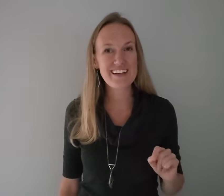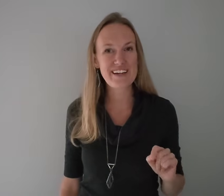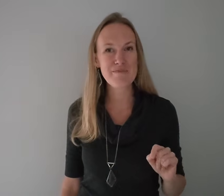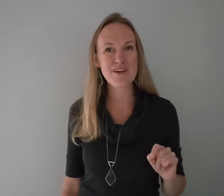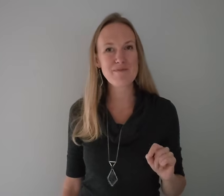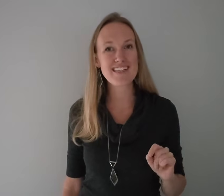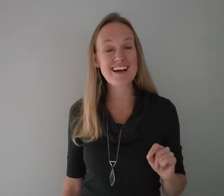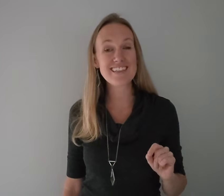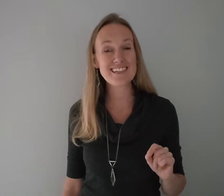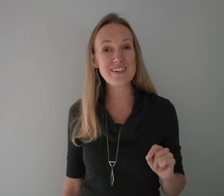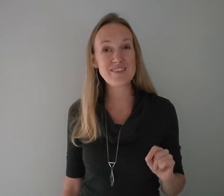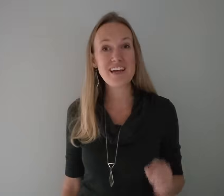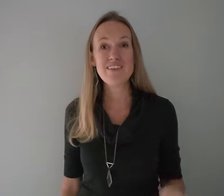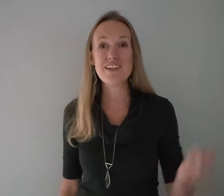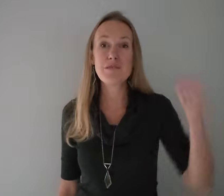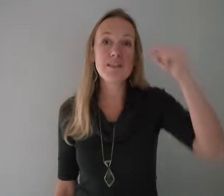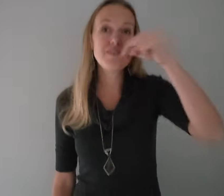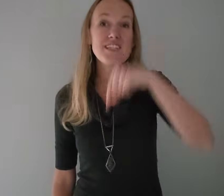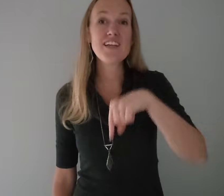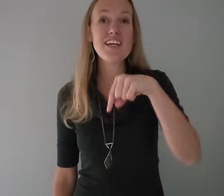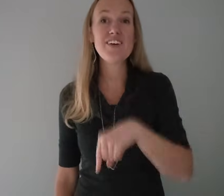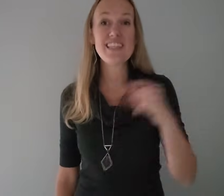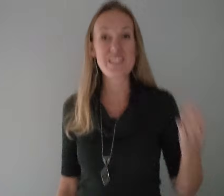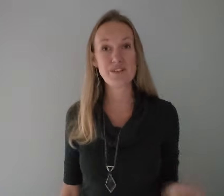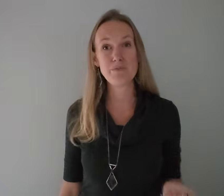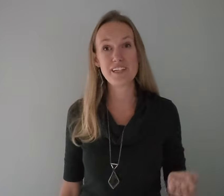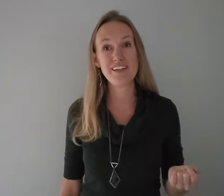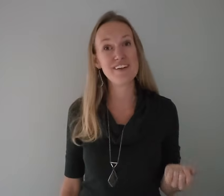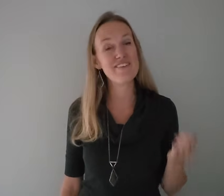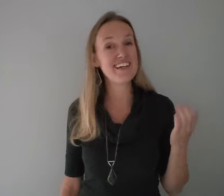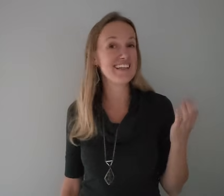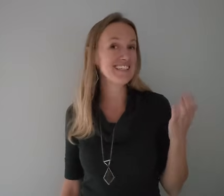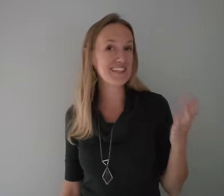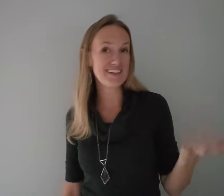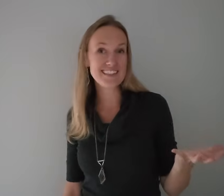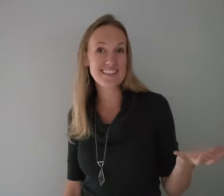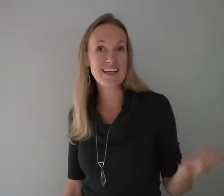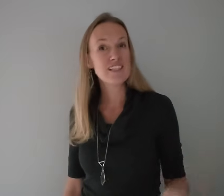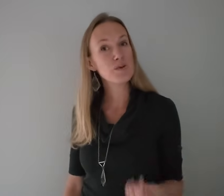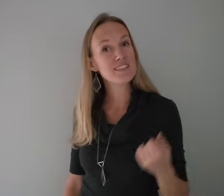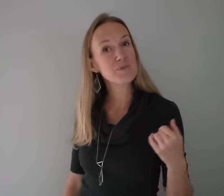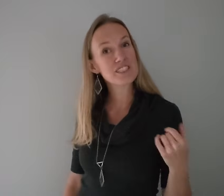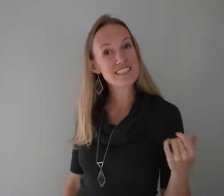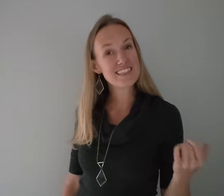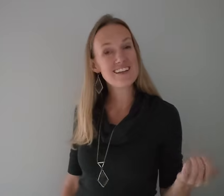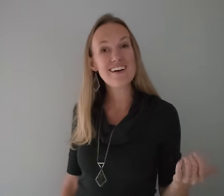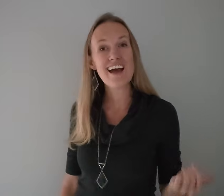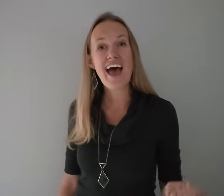to mirror my signs at home. If you look below this video in the description, you're going to find a link to the lyrics, as well as purchasing the song.